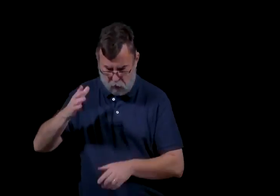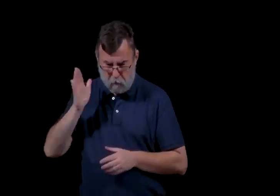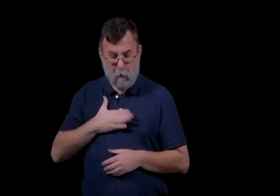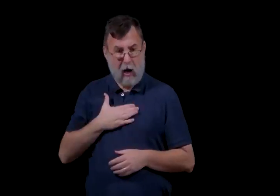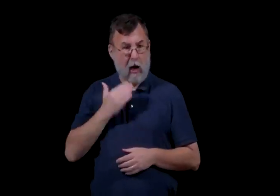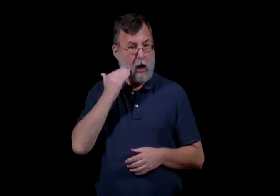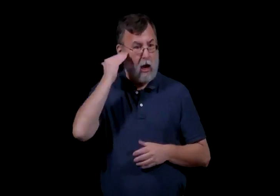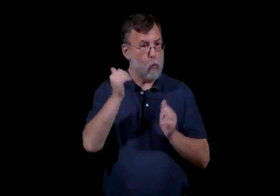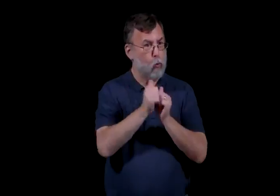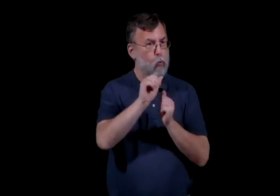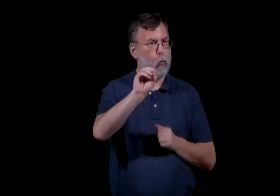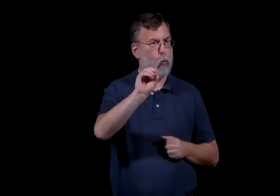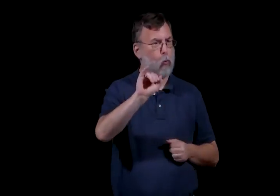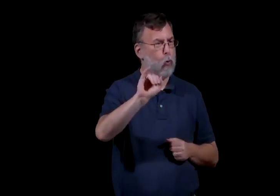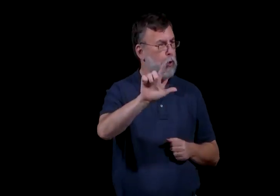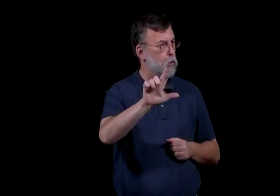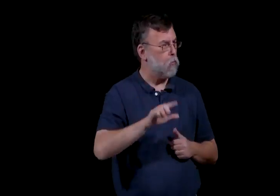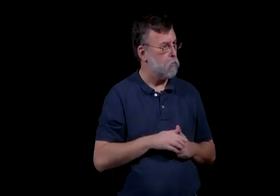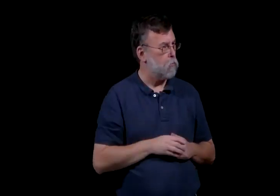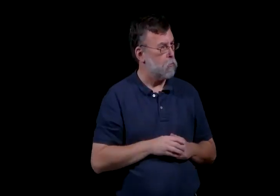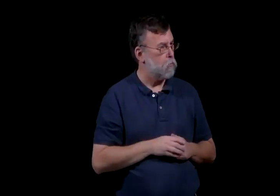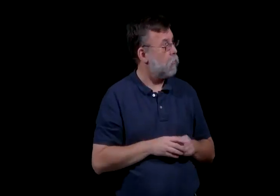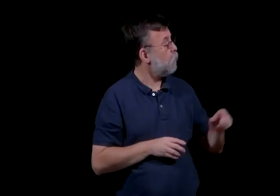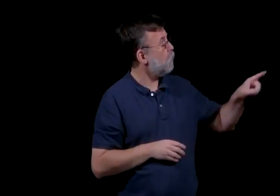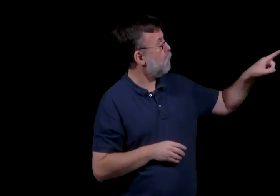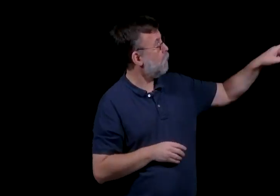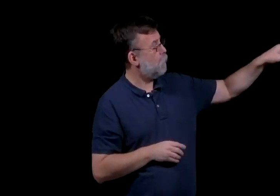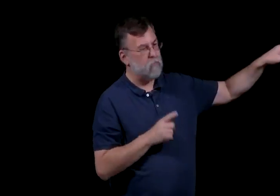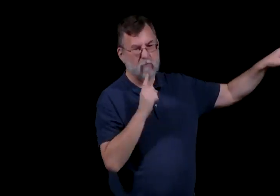with oil. He anoints my head with oil.